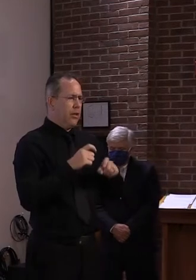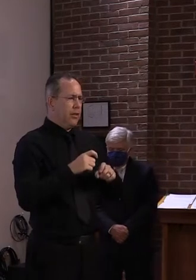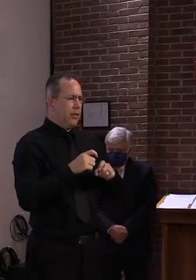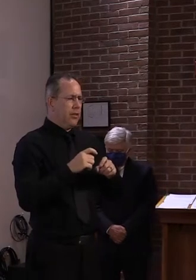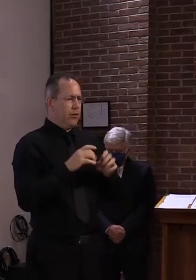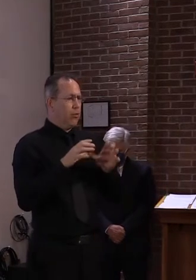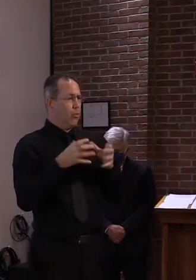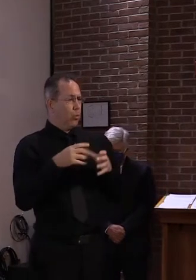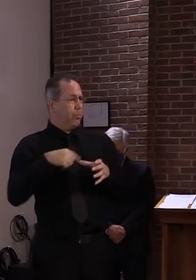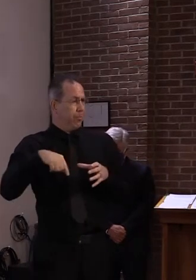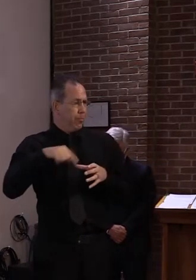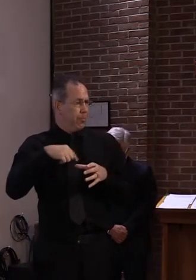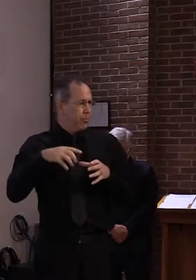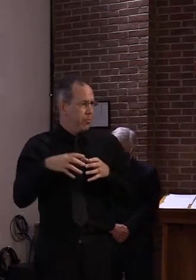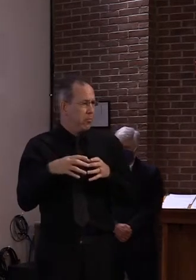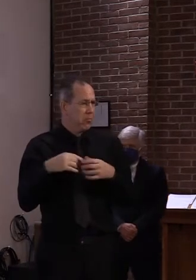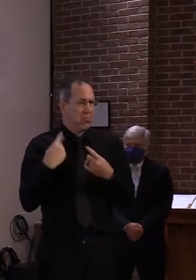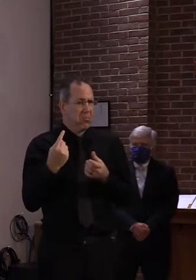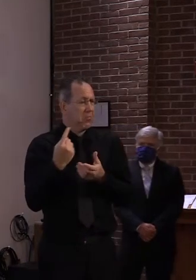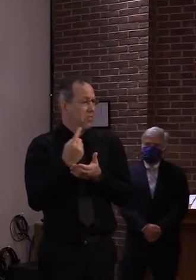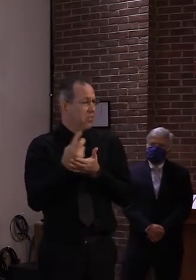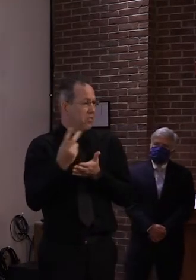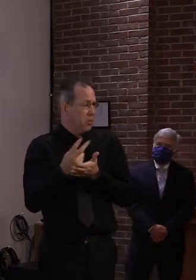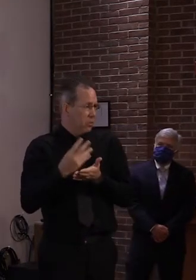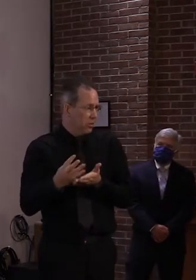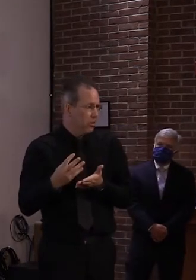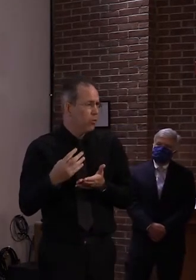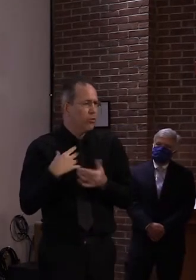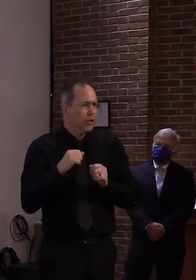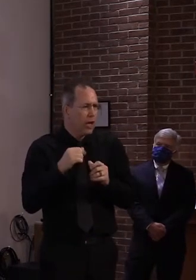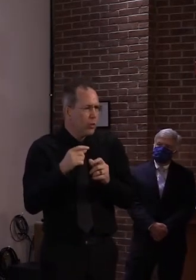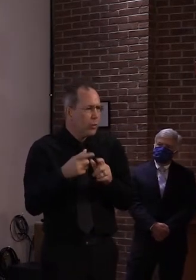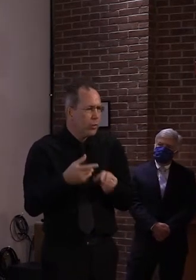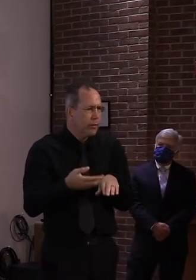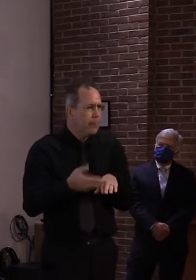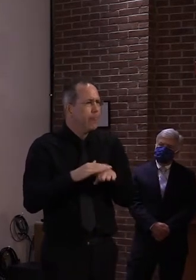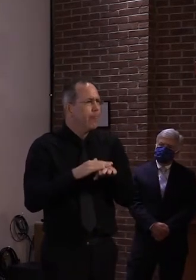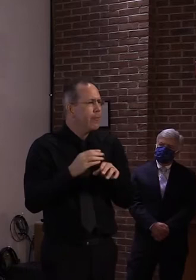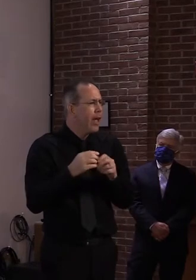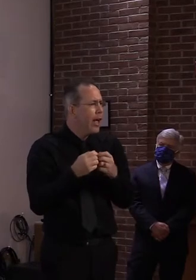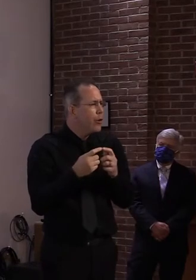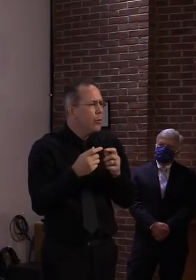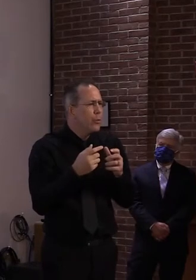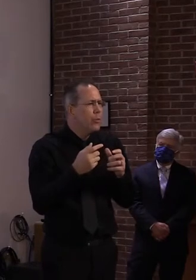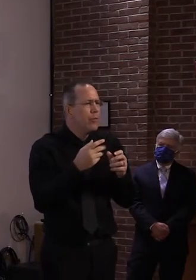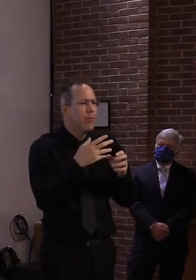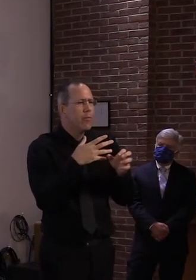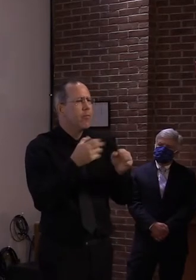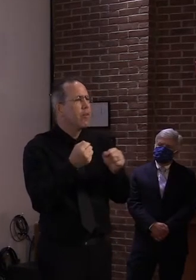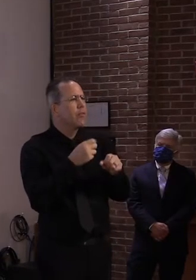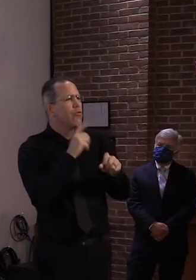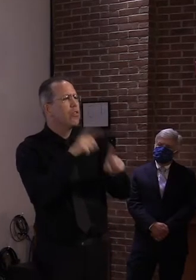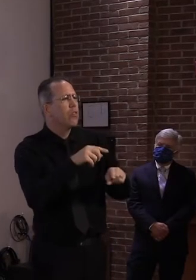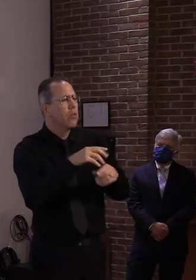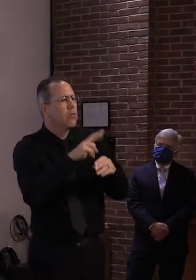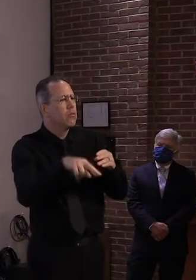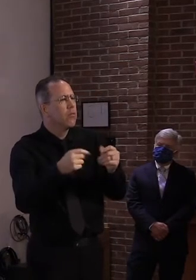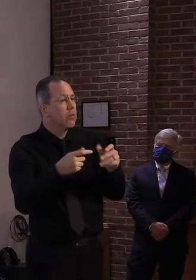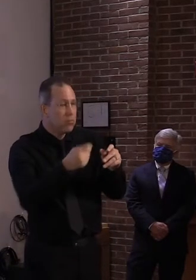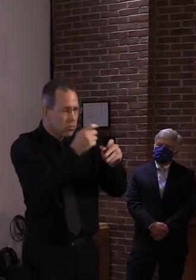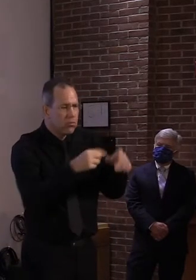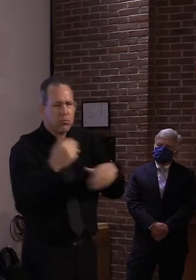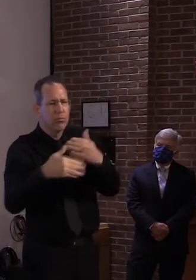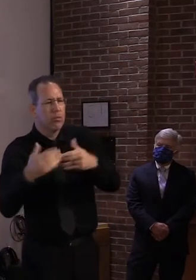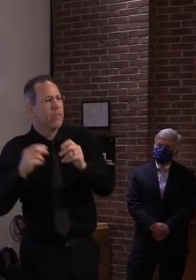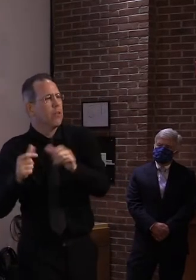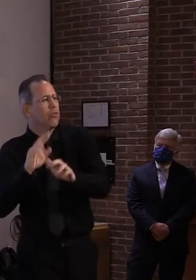together to remedy is this issue of rapidity of finding out test results. The reality is